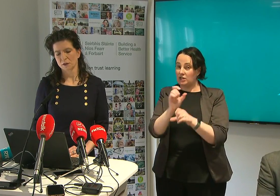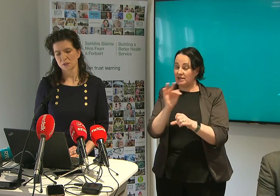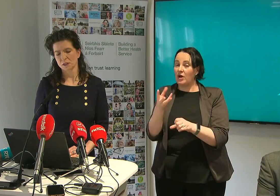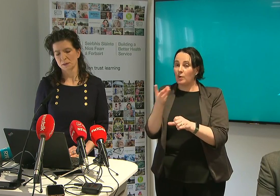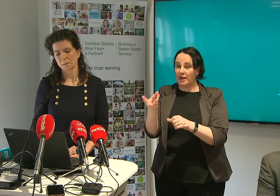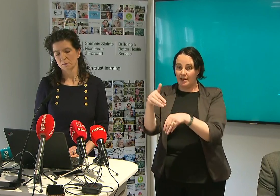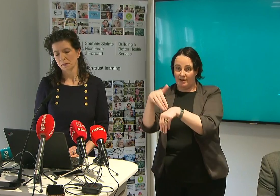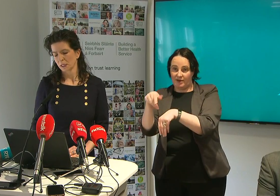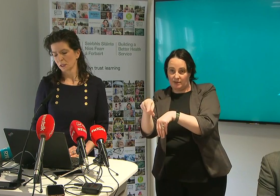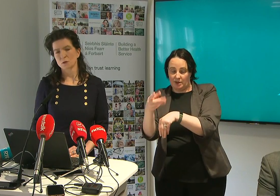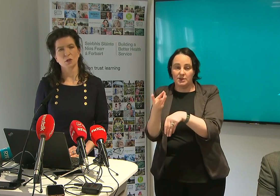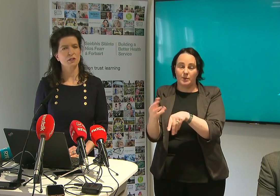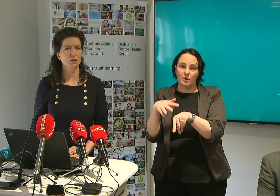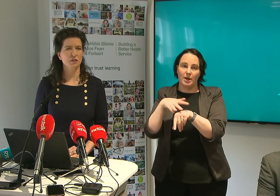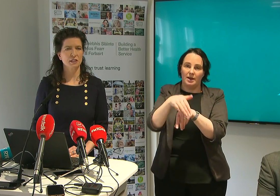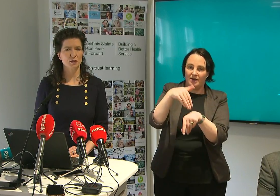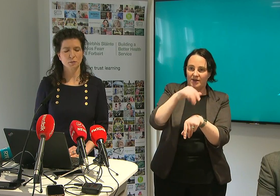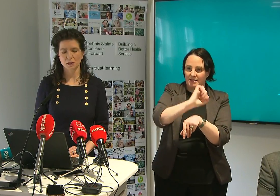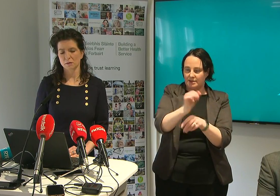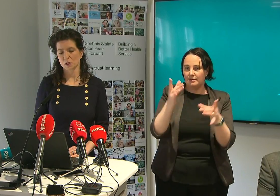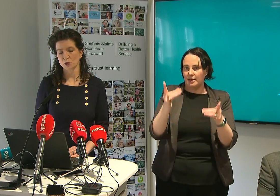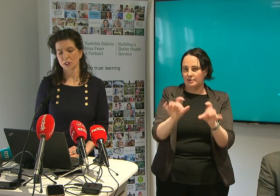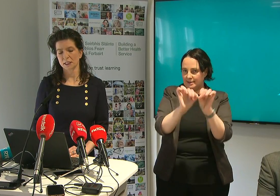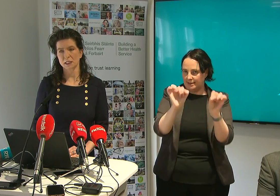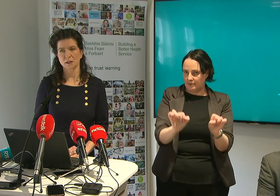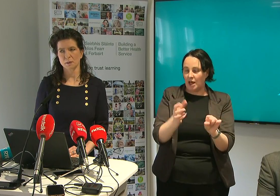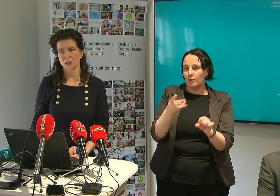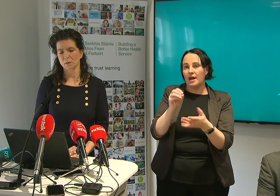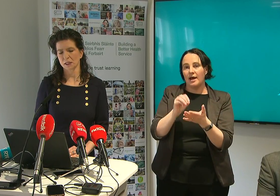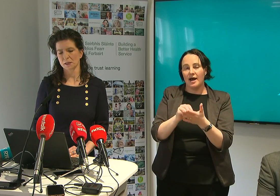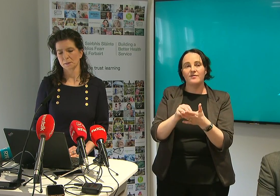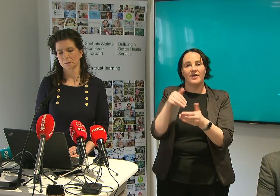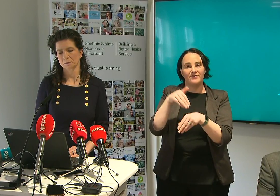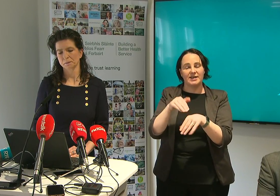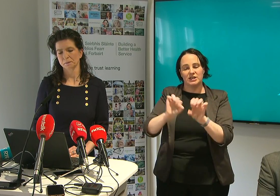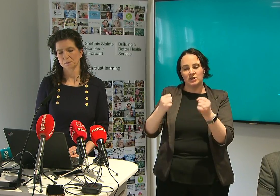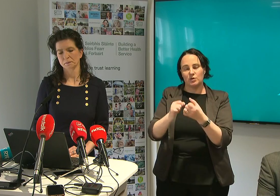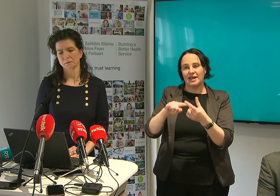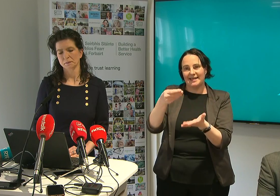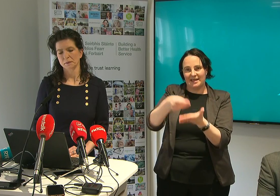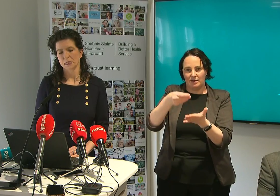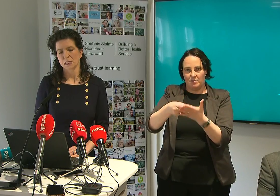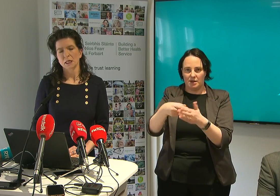healthcare services. It will also have considerable social and economic impacts.